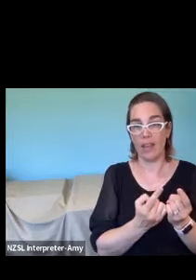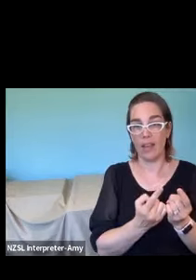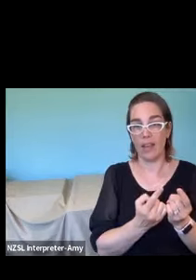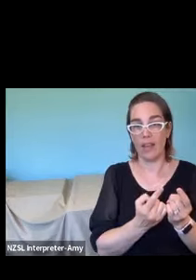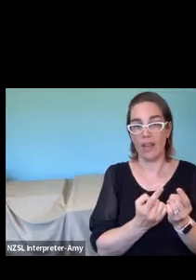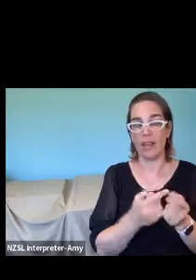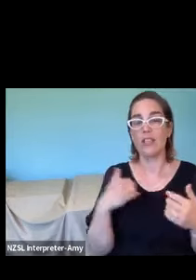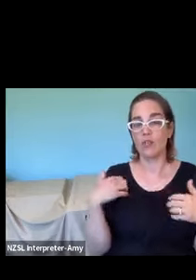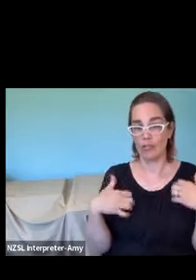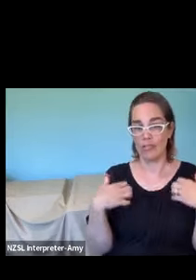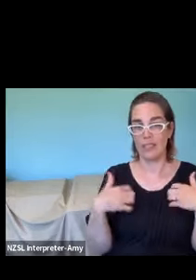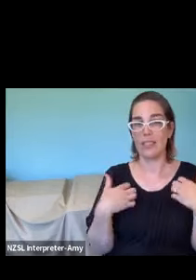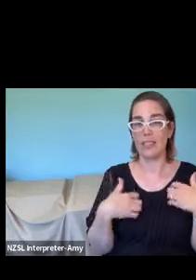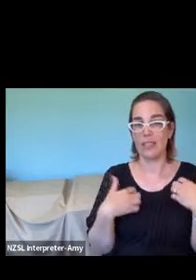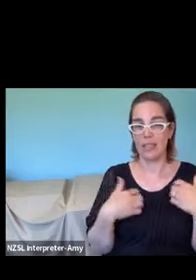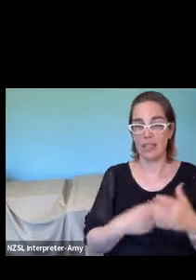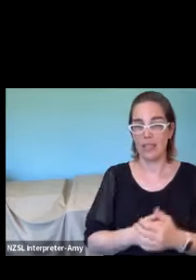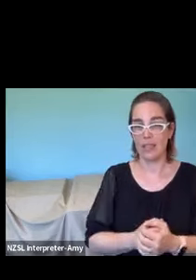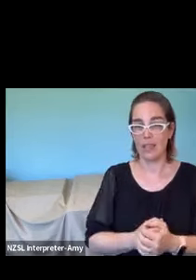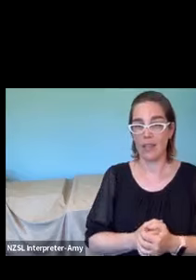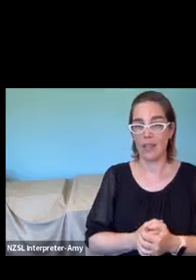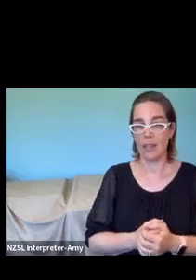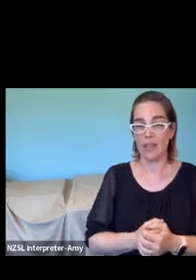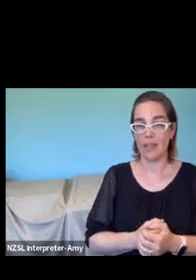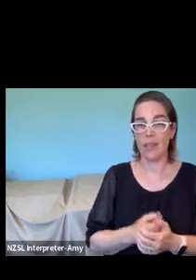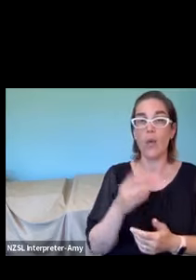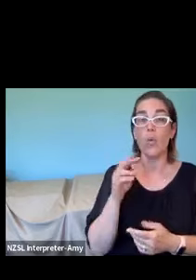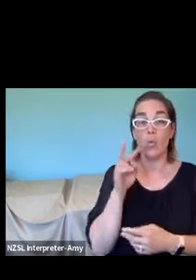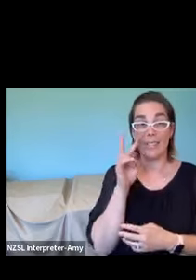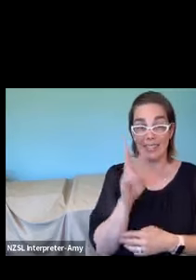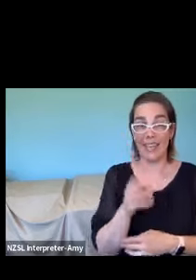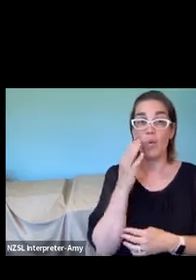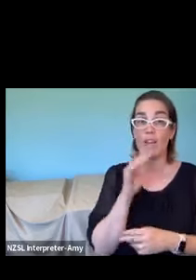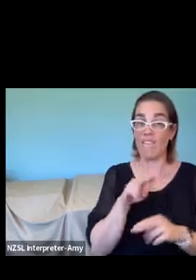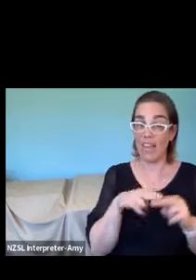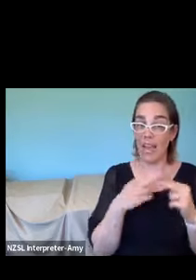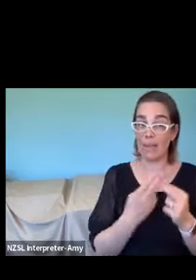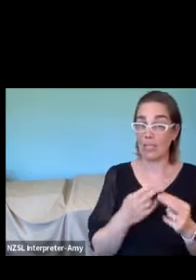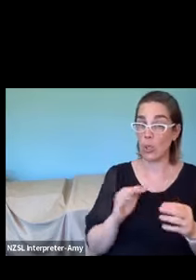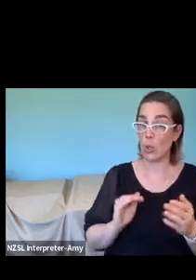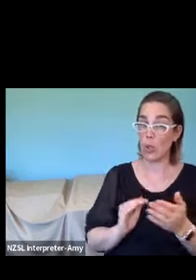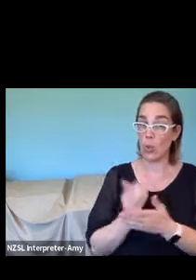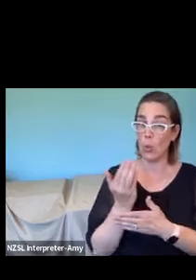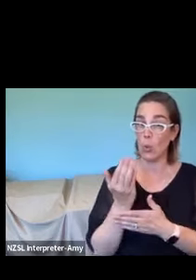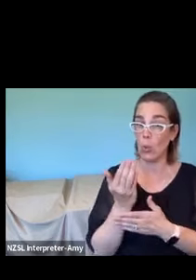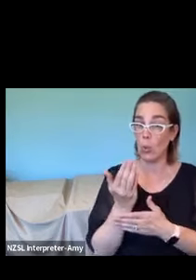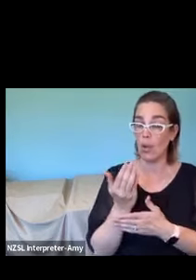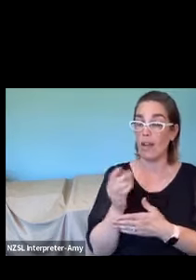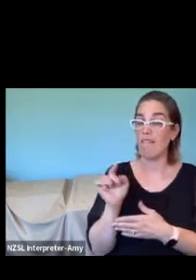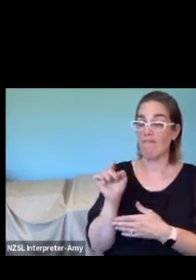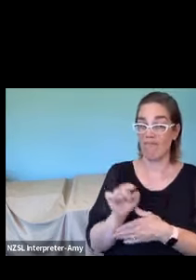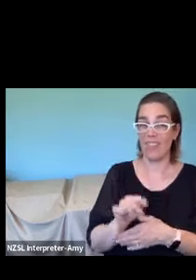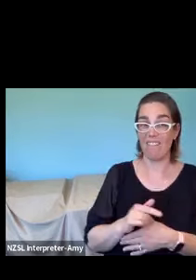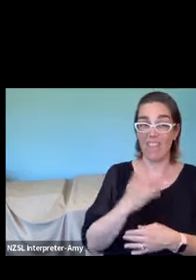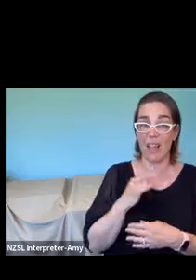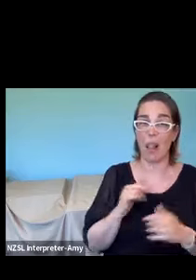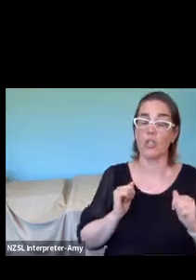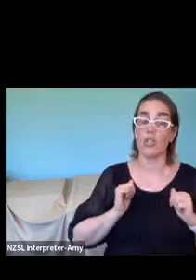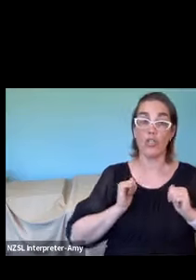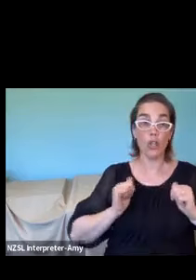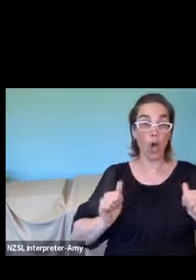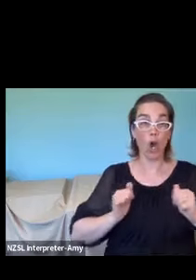interesting, one of the things we noticed when families are new is how shocked families are at how inaccessible our society